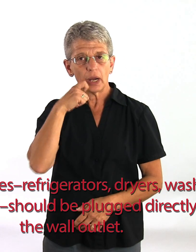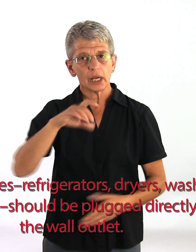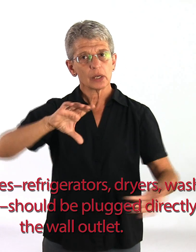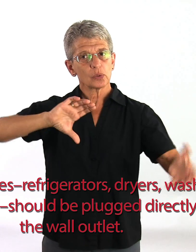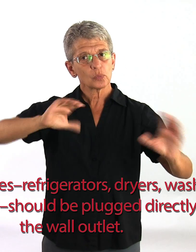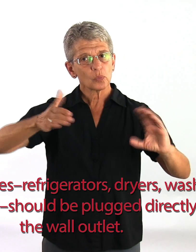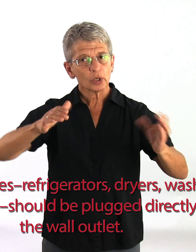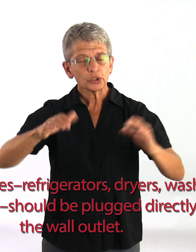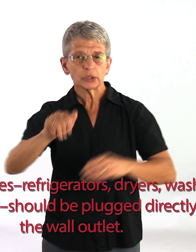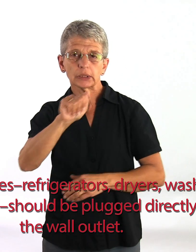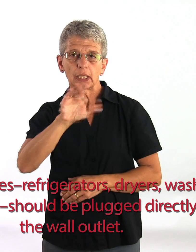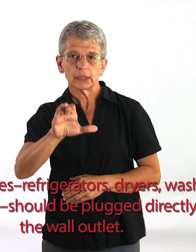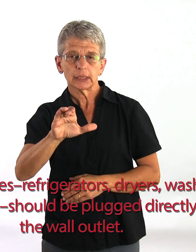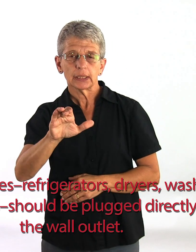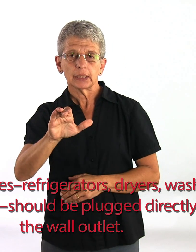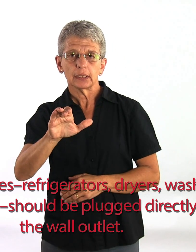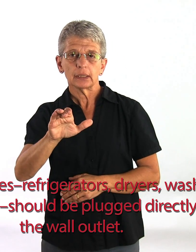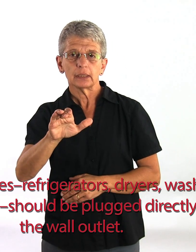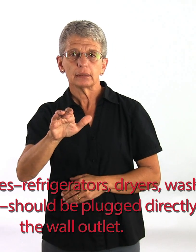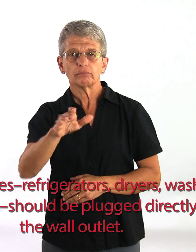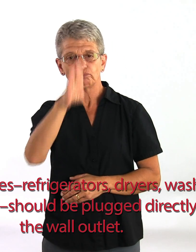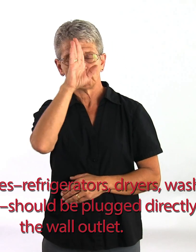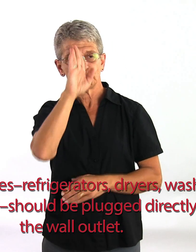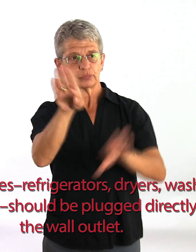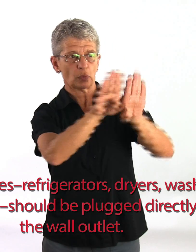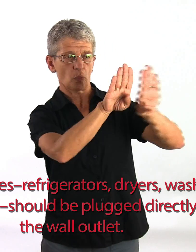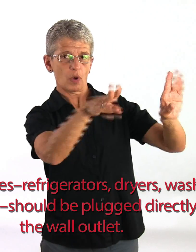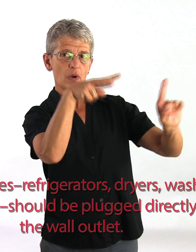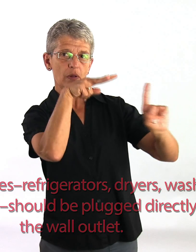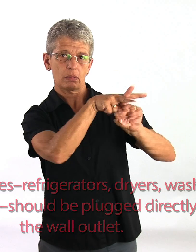conditioners, should be plugged directly into the wall outlet.